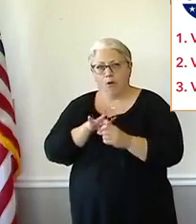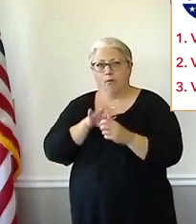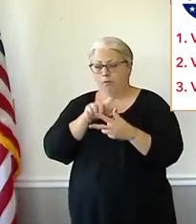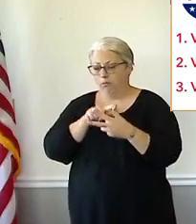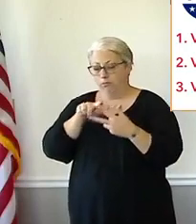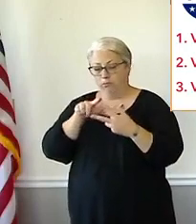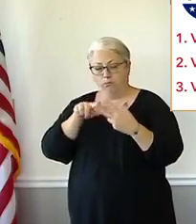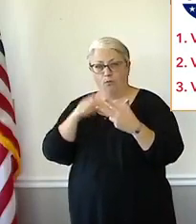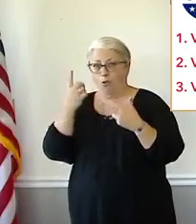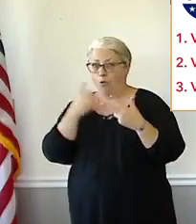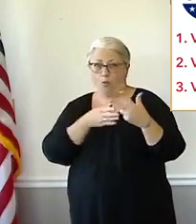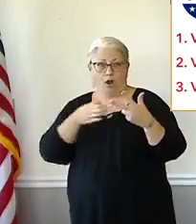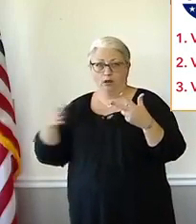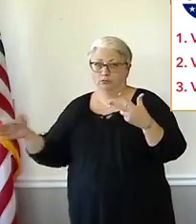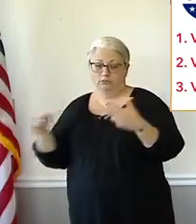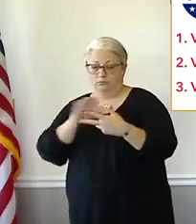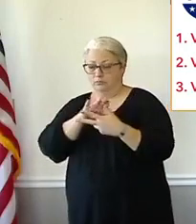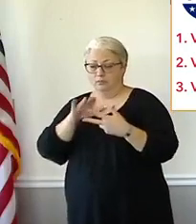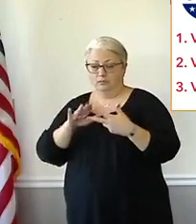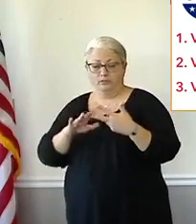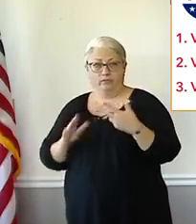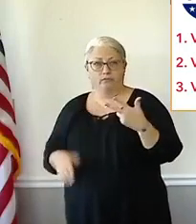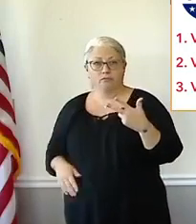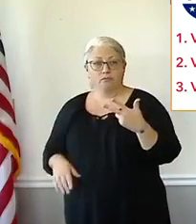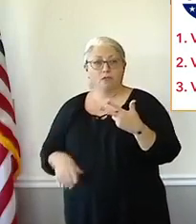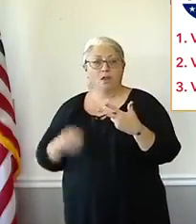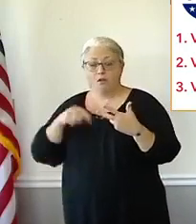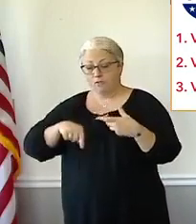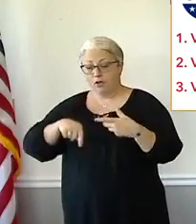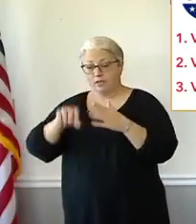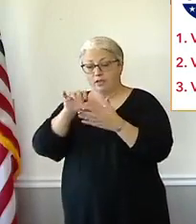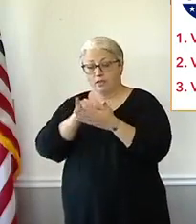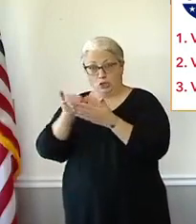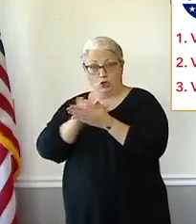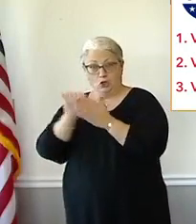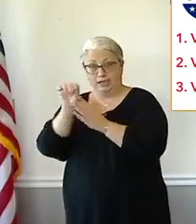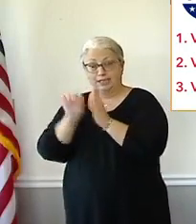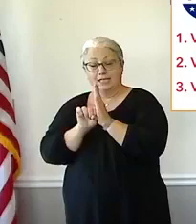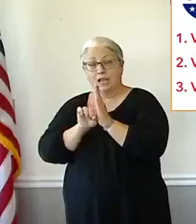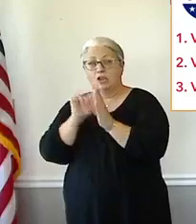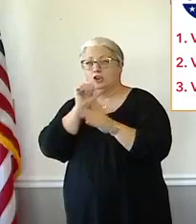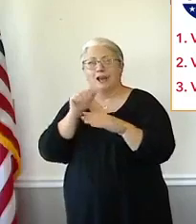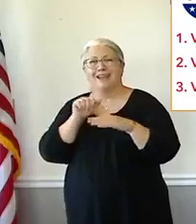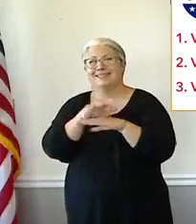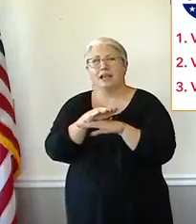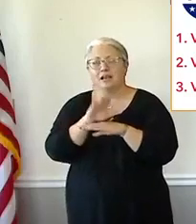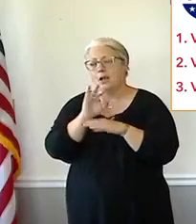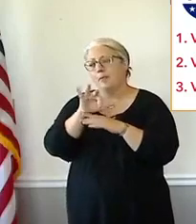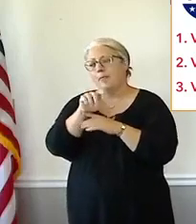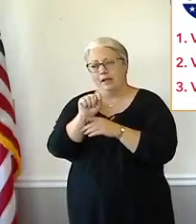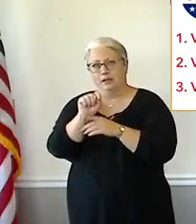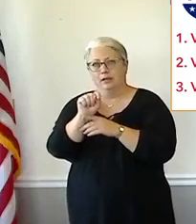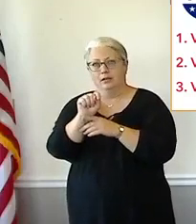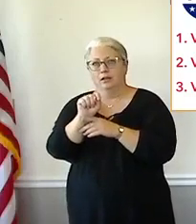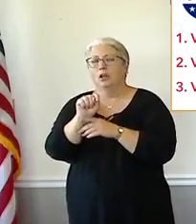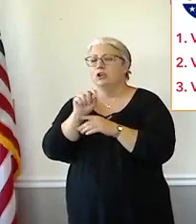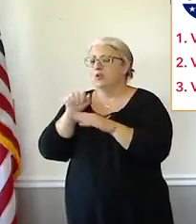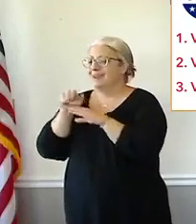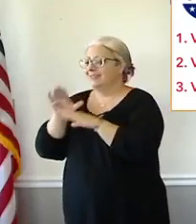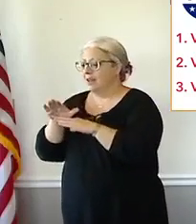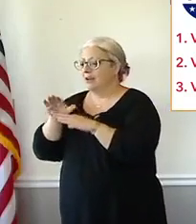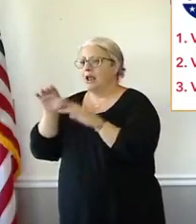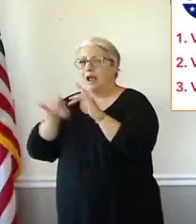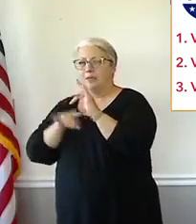again, you may have been, in this state, you're not sent a ballot, you're sent an absentee application. If you ask for that absentee